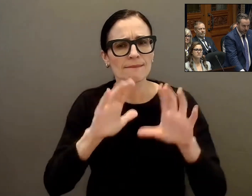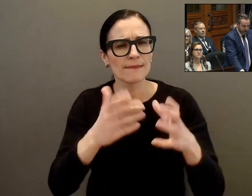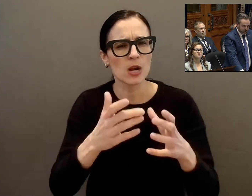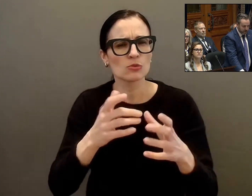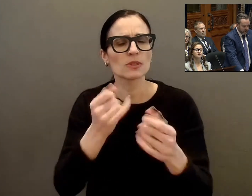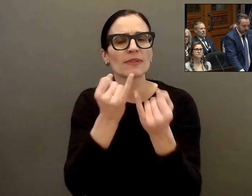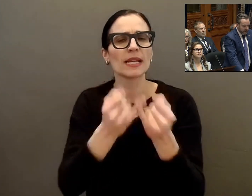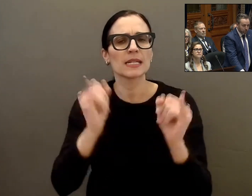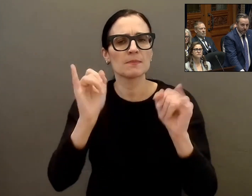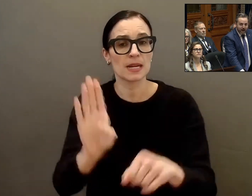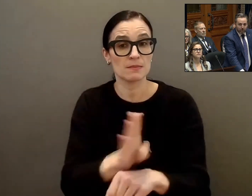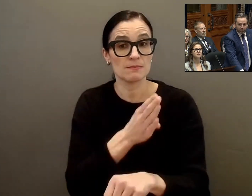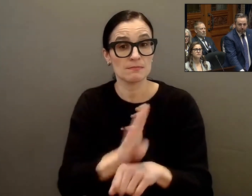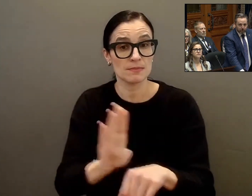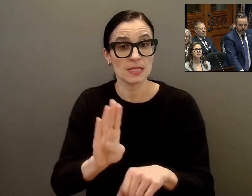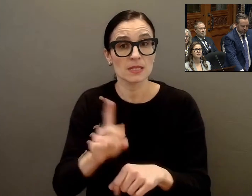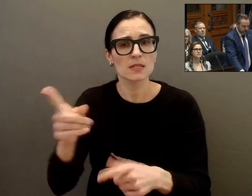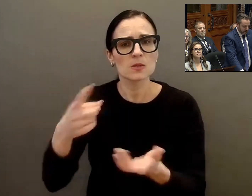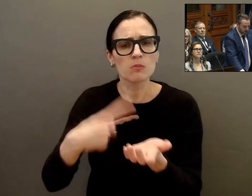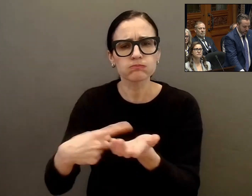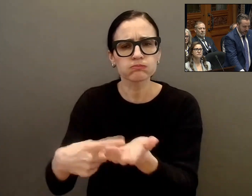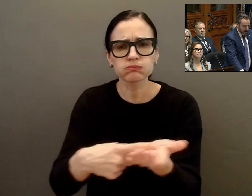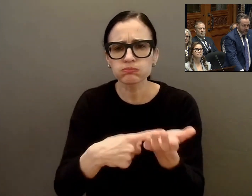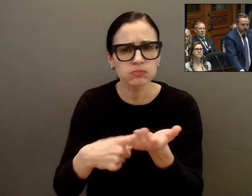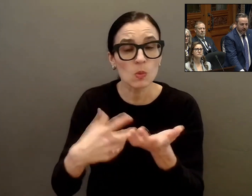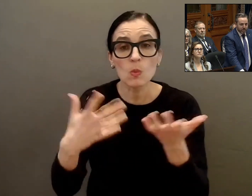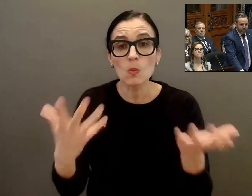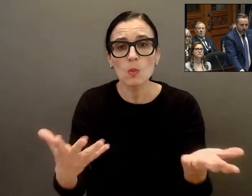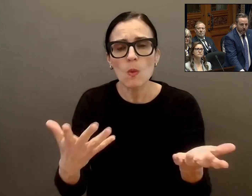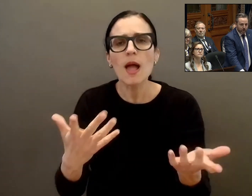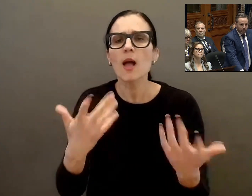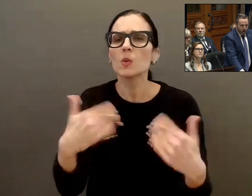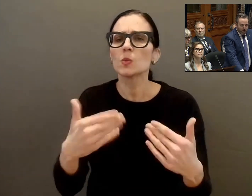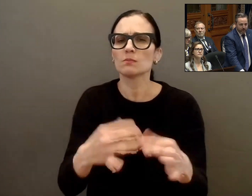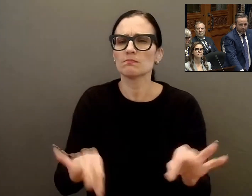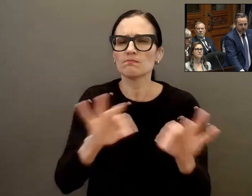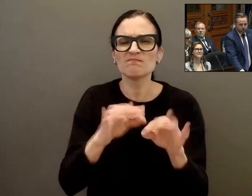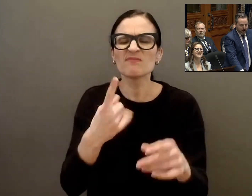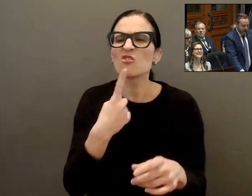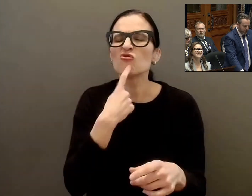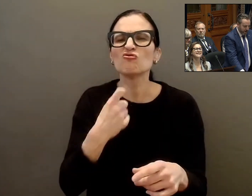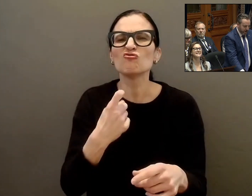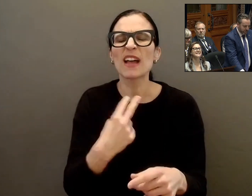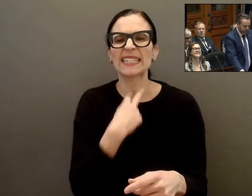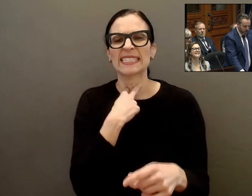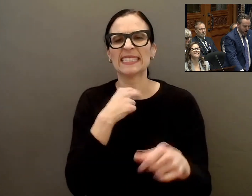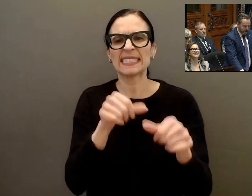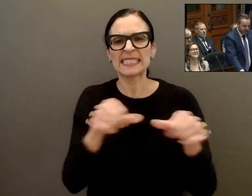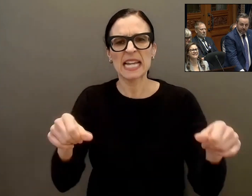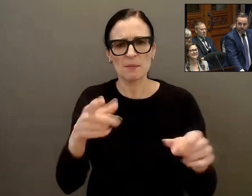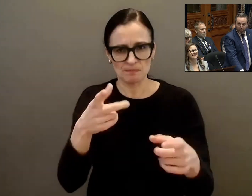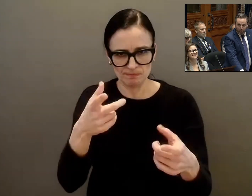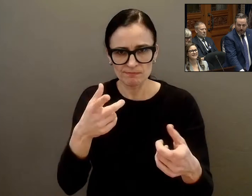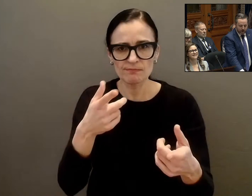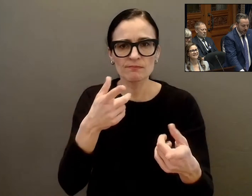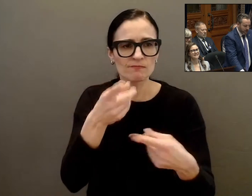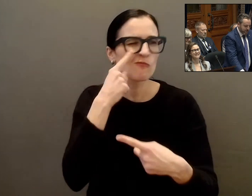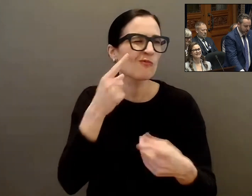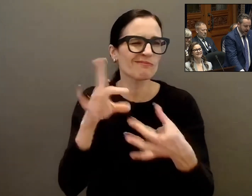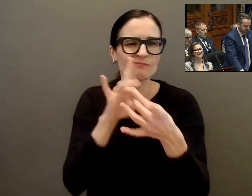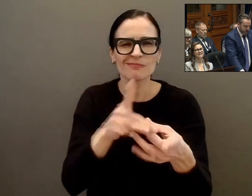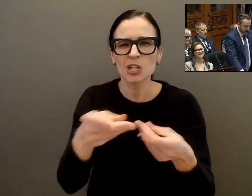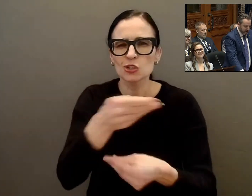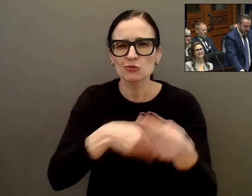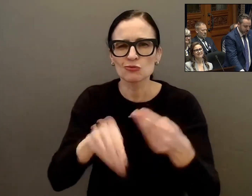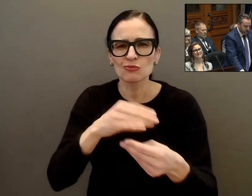trade barriers. Would the House please join me in a very raucous round of applause in support of